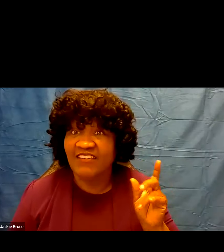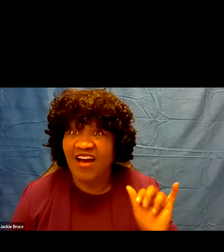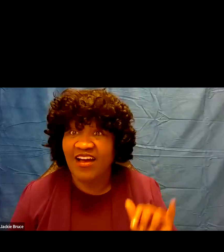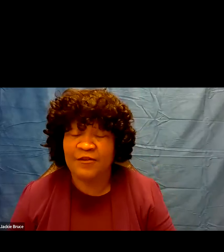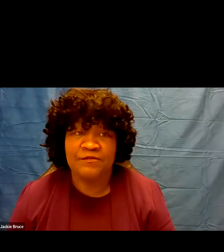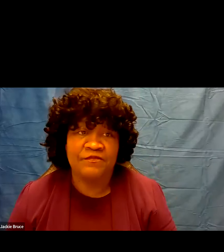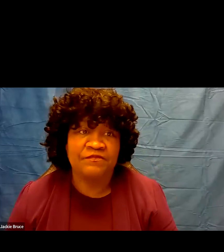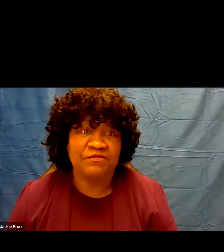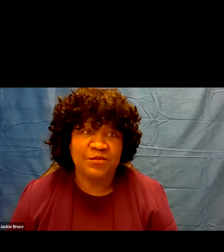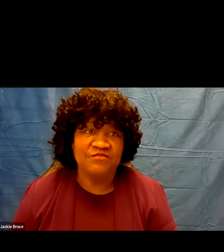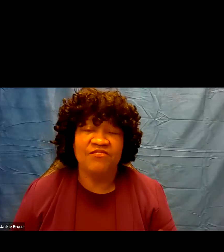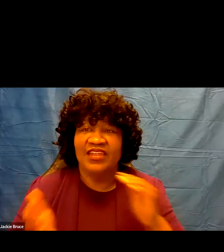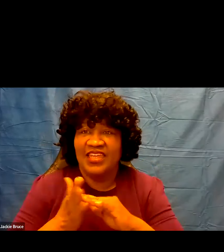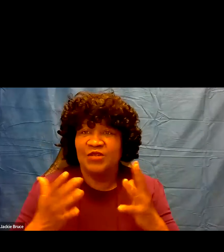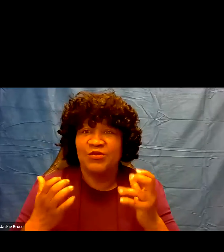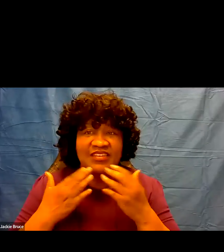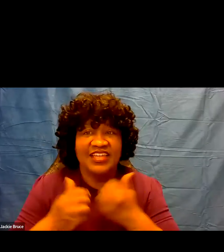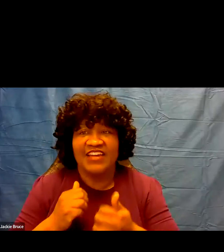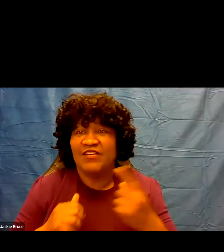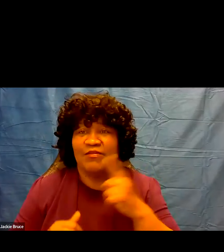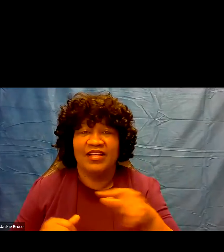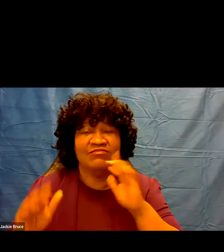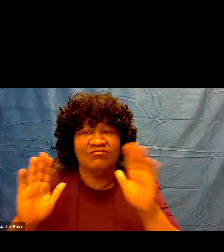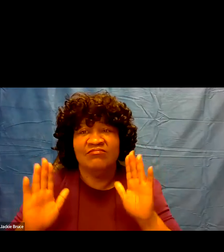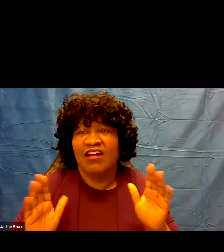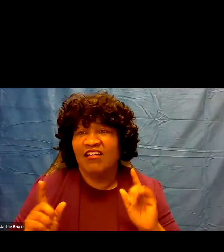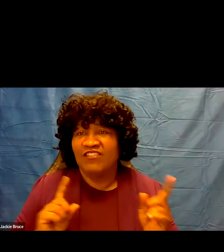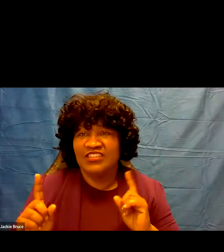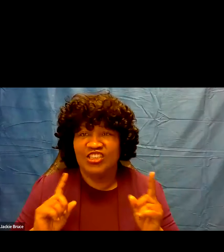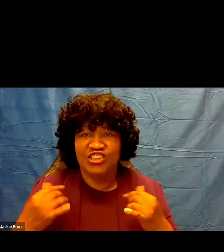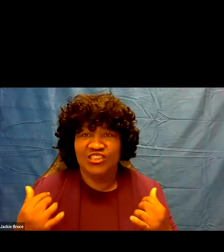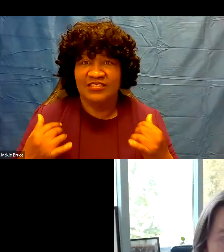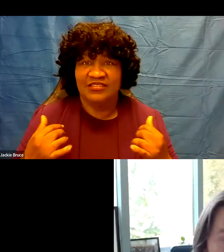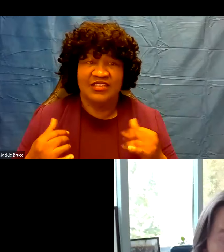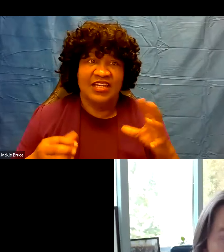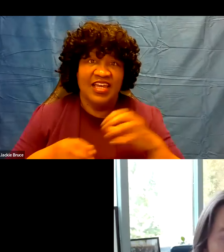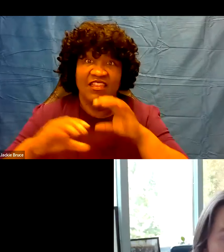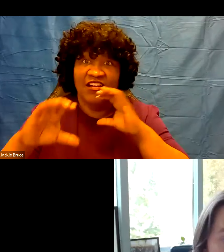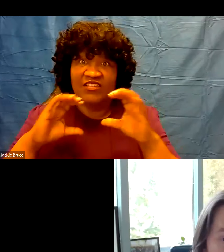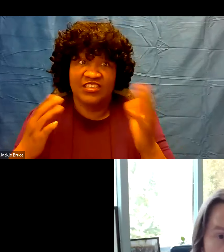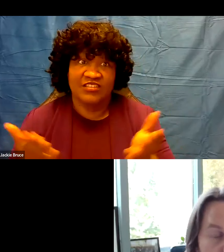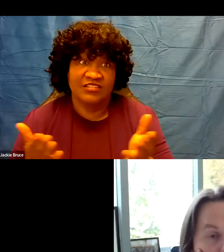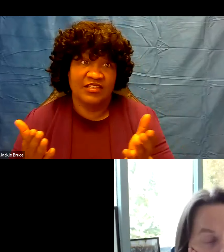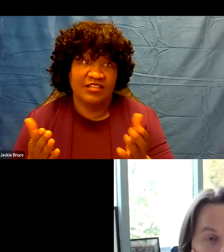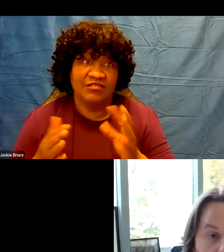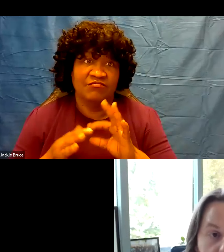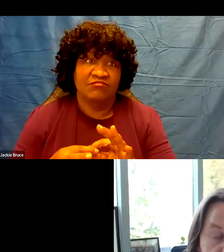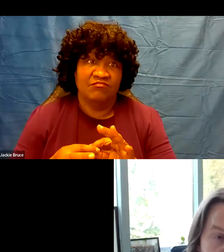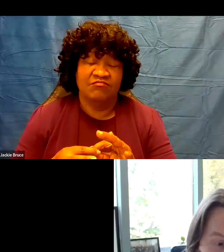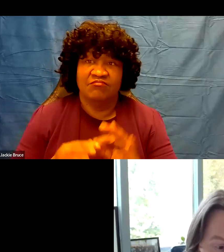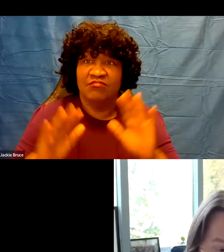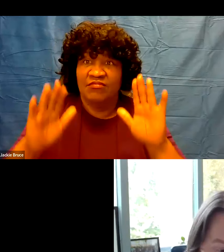Yeah, so I want to thank everyone. This is really great conversation and needed conversation. A lot of really